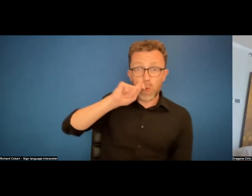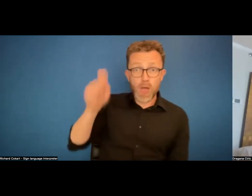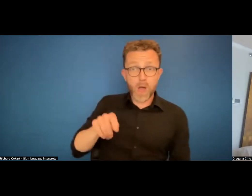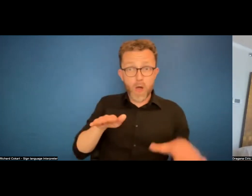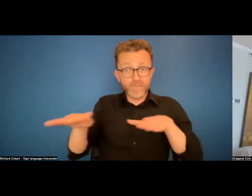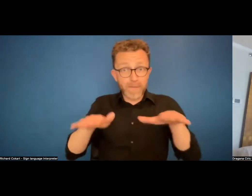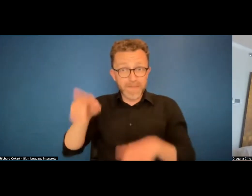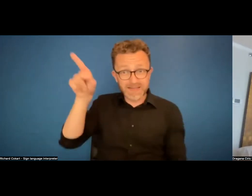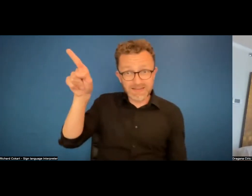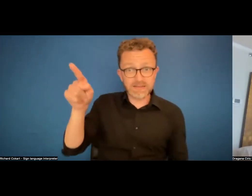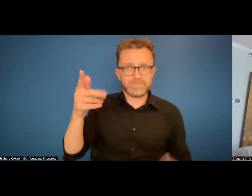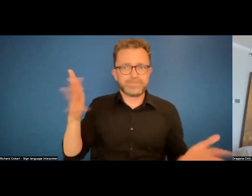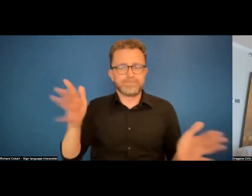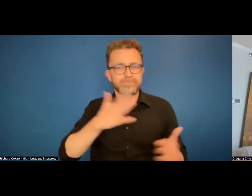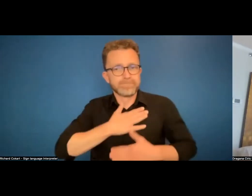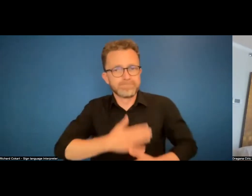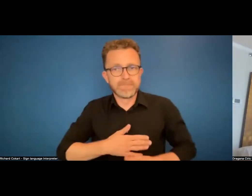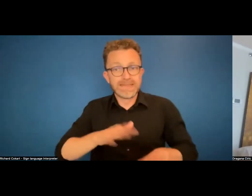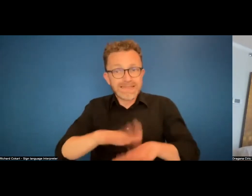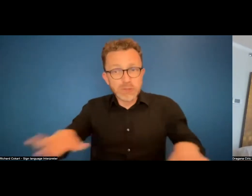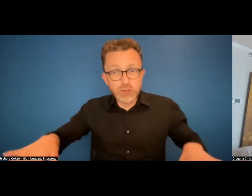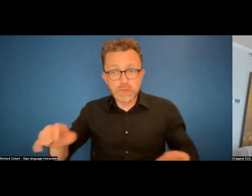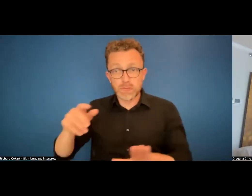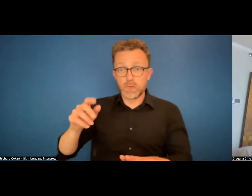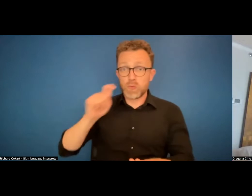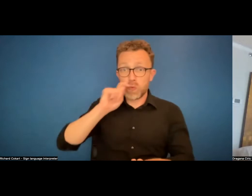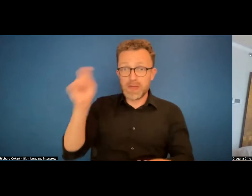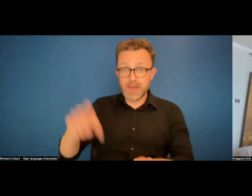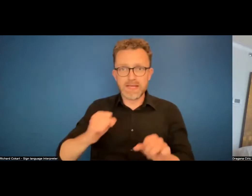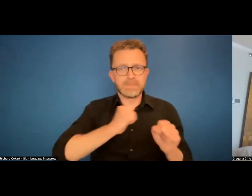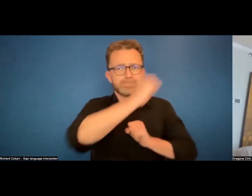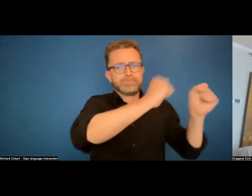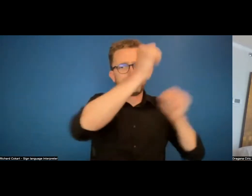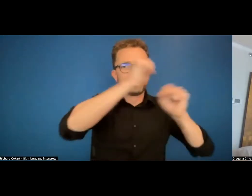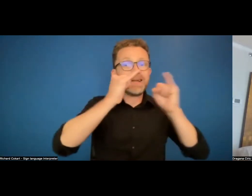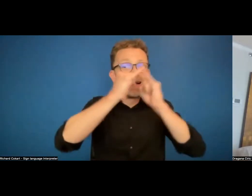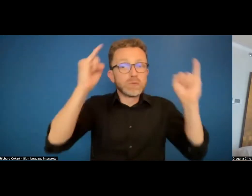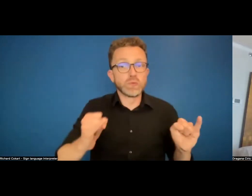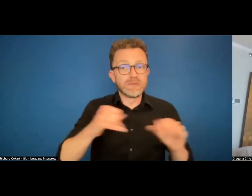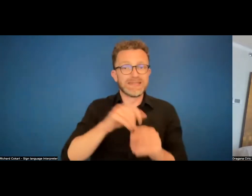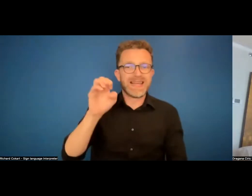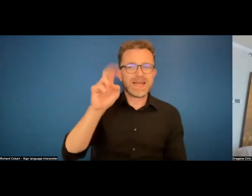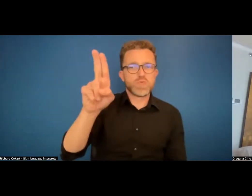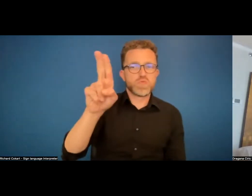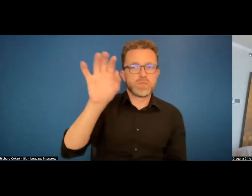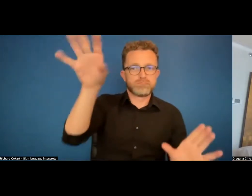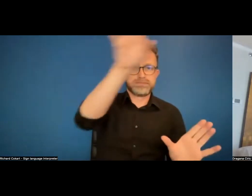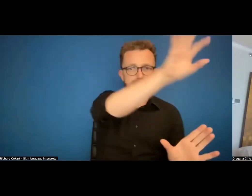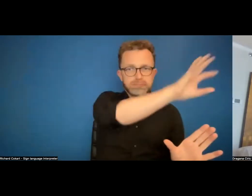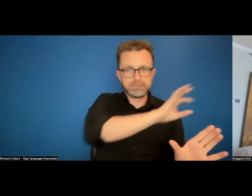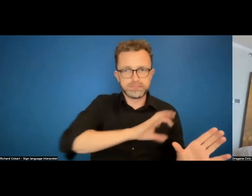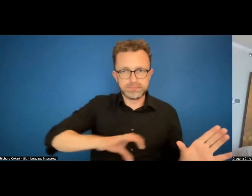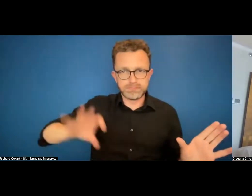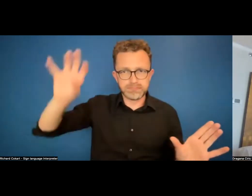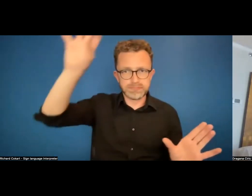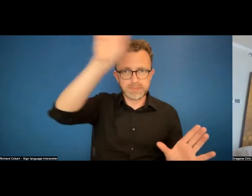So in response to the war and the need to protect children in territories affected by the countries, the government of Ukraine